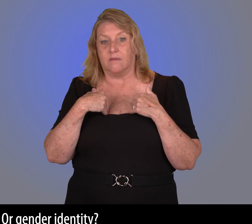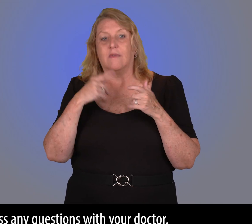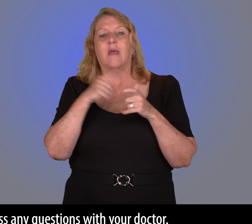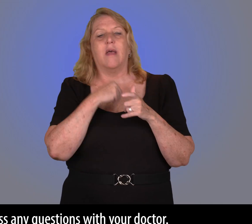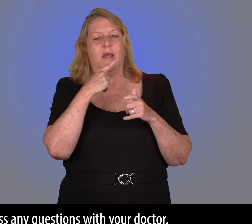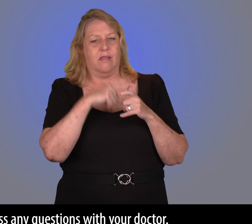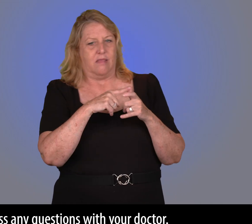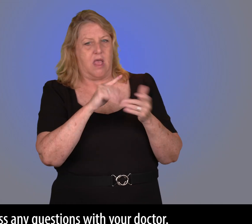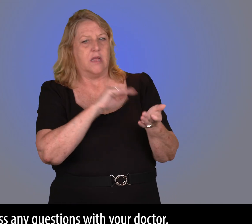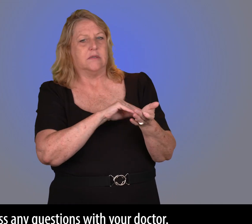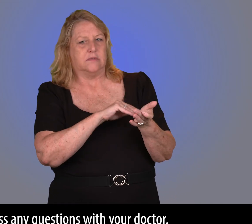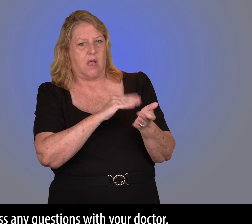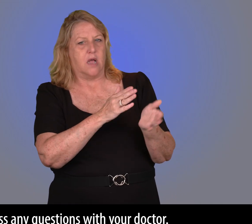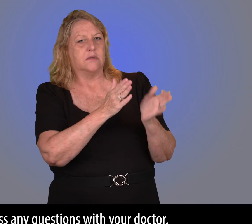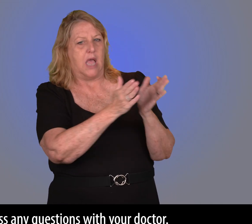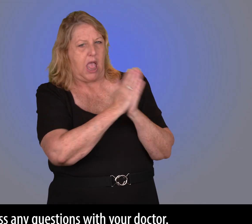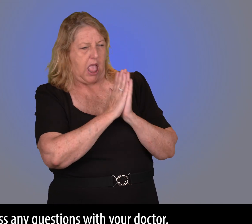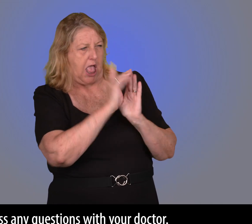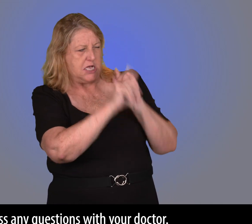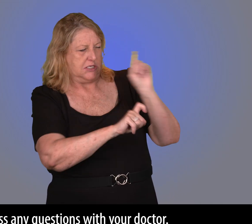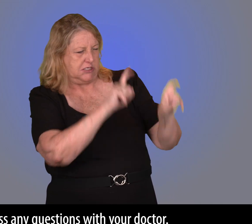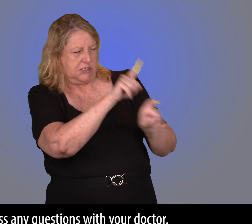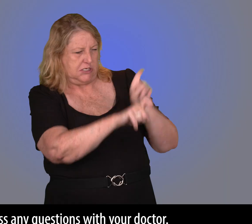You can discuss any questions with your doctor.